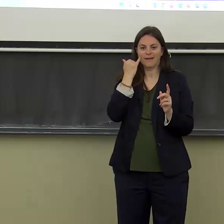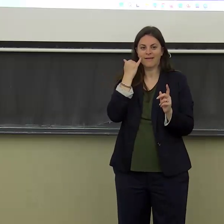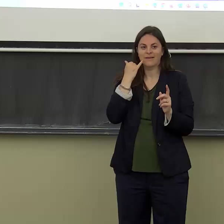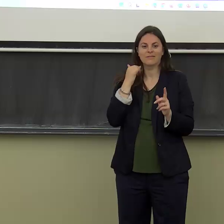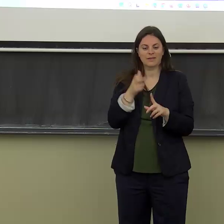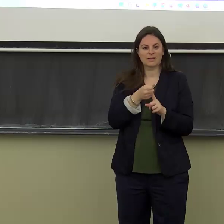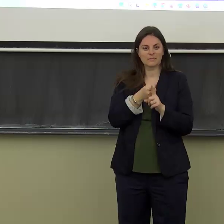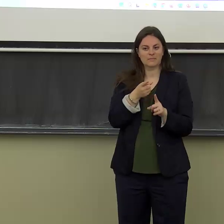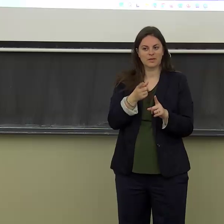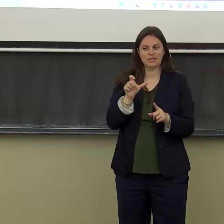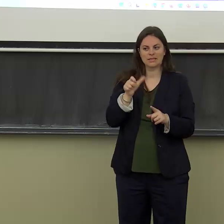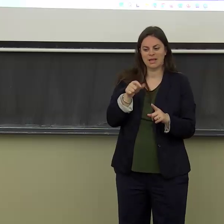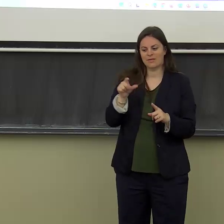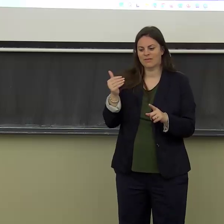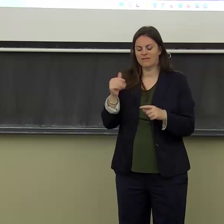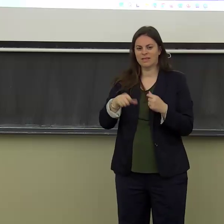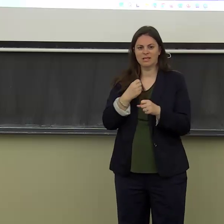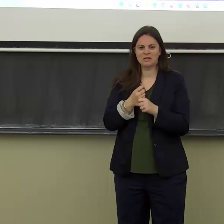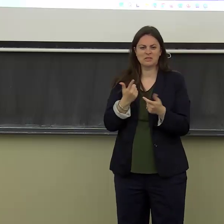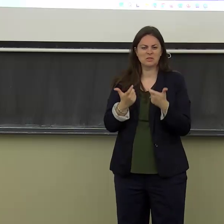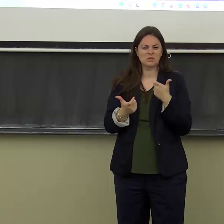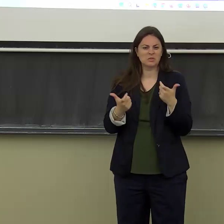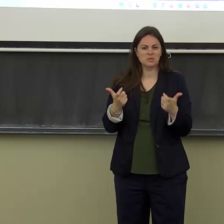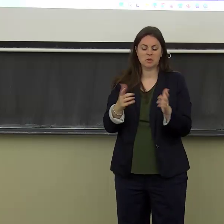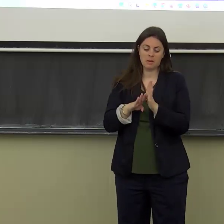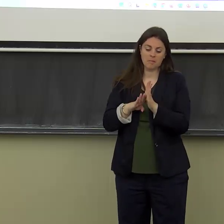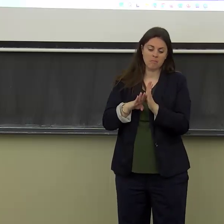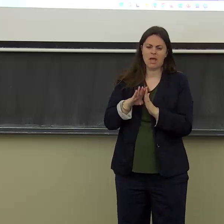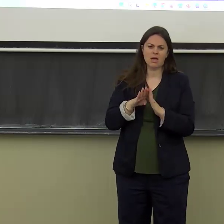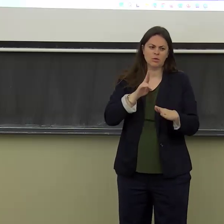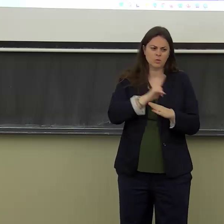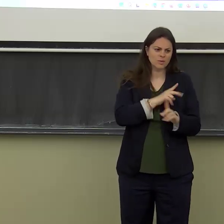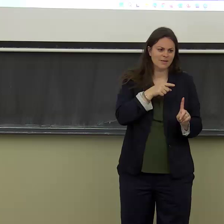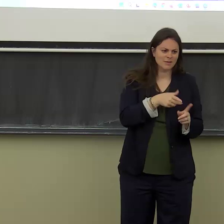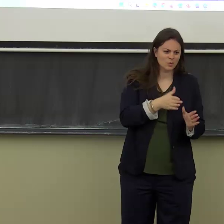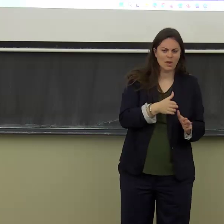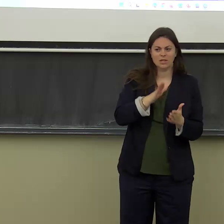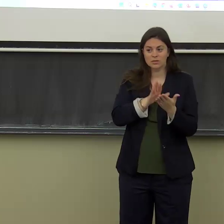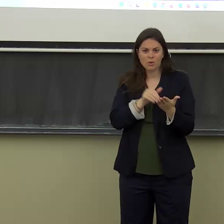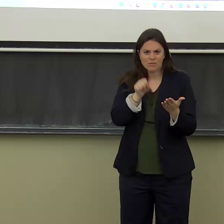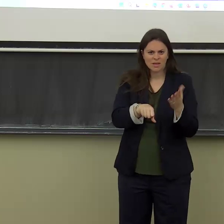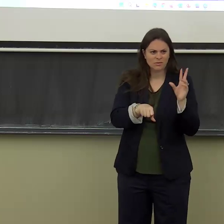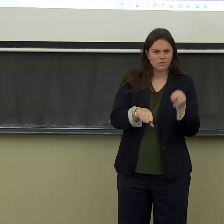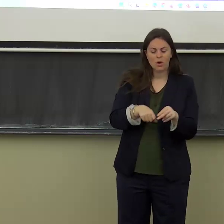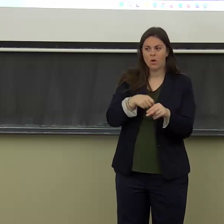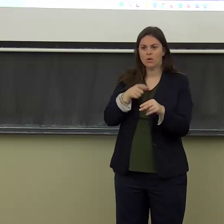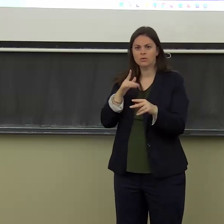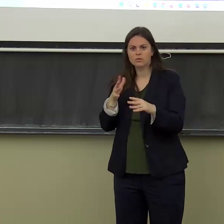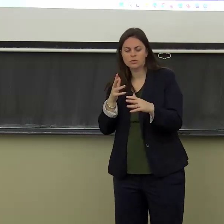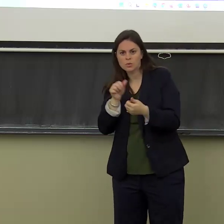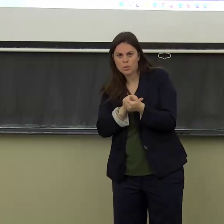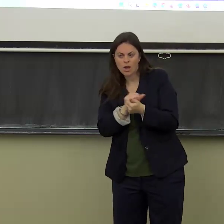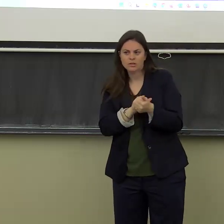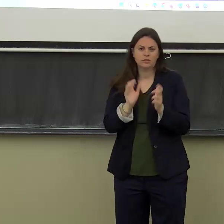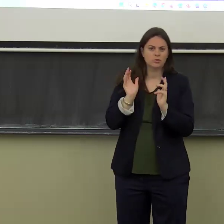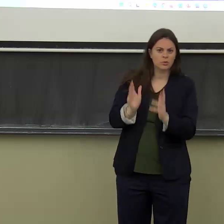15 years, there's been this massive spike of like, do you use it this way? Do you use soap? Do you not? Do you cure it? Do you wash it? Do you